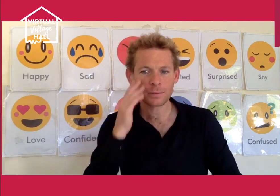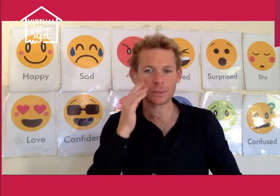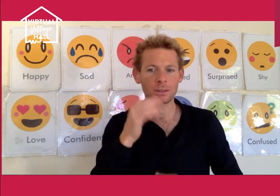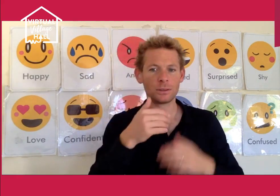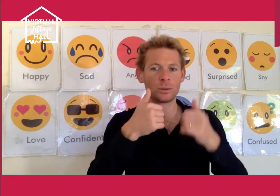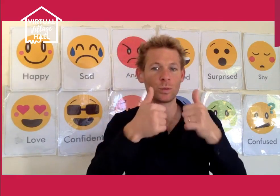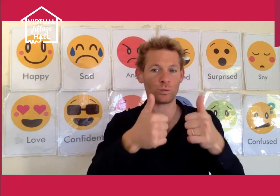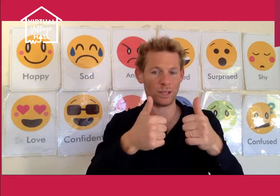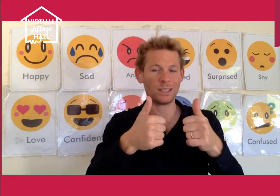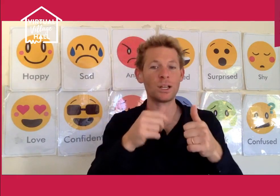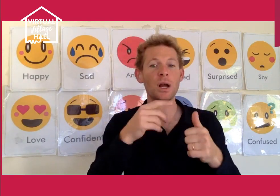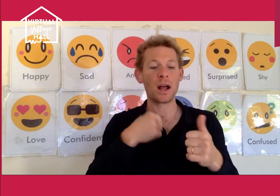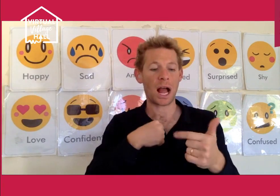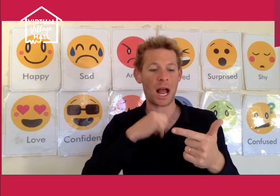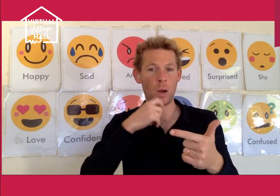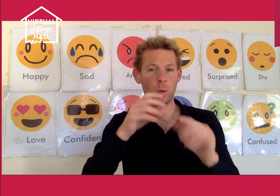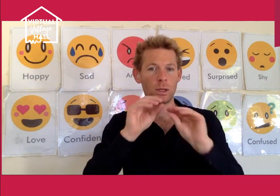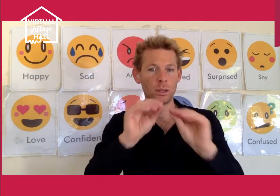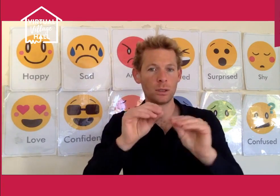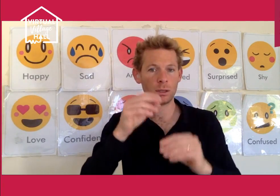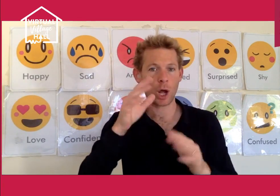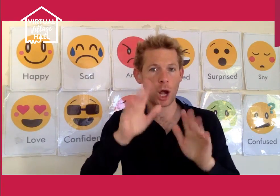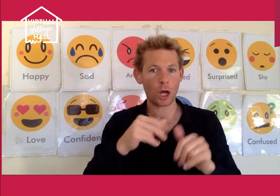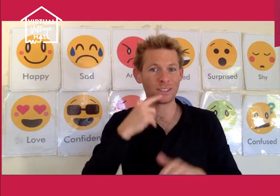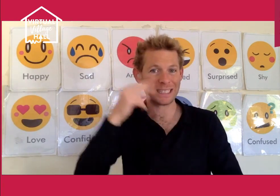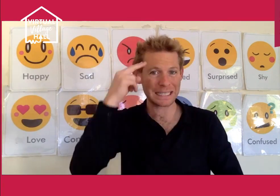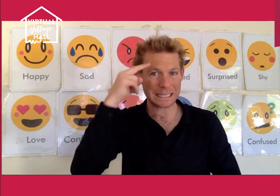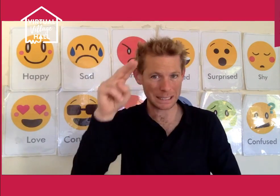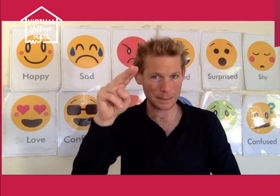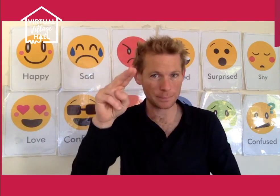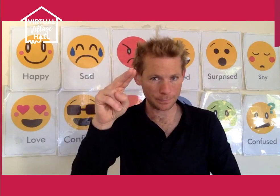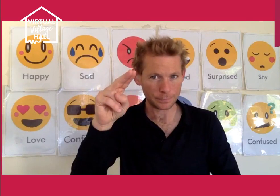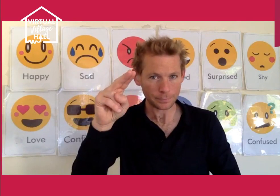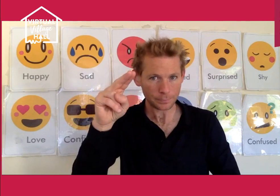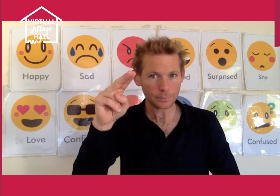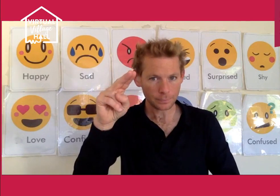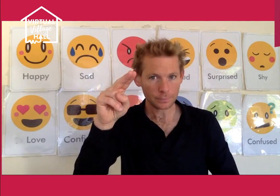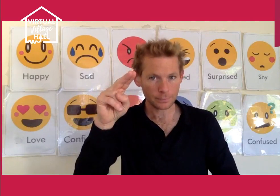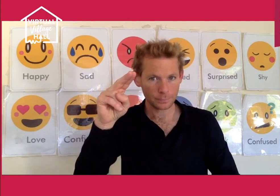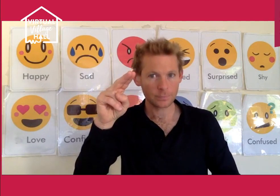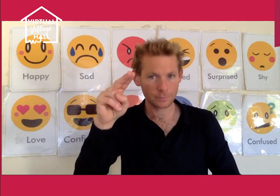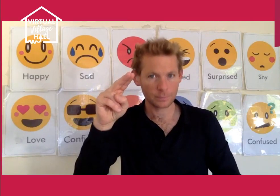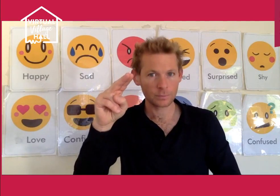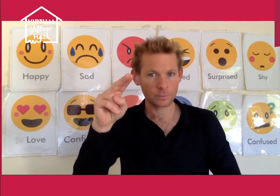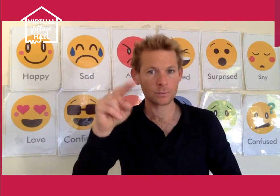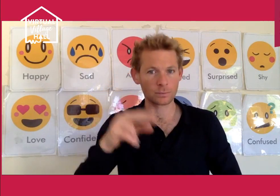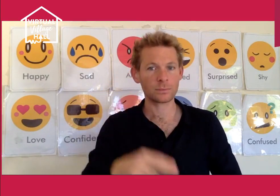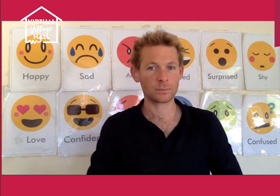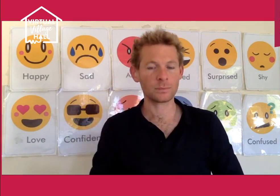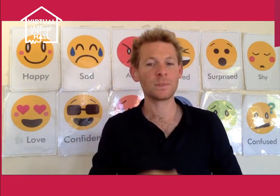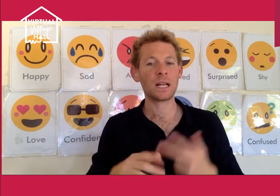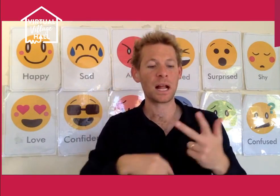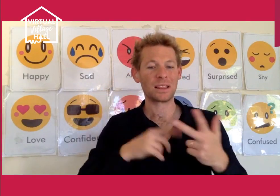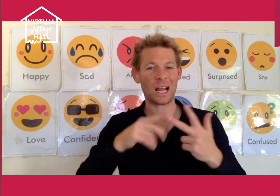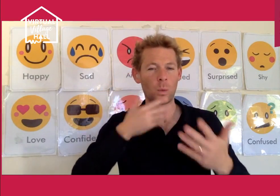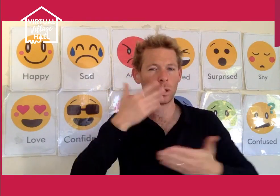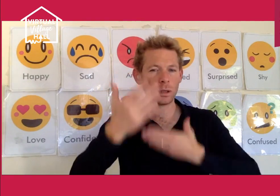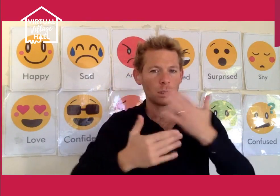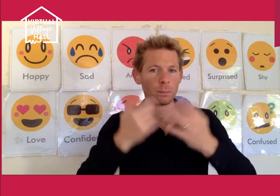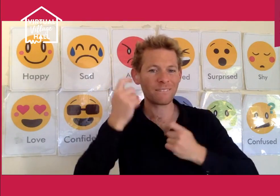to practice. Okay, just keeping an eye on comments. So I'm going to teach you finger spelling. I'm going to teach you how to sign your